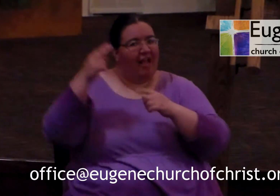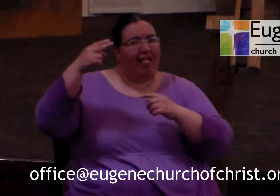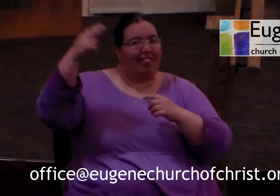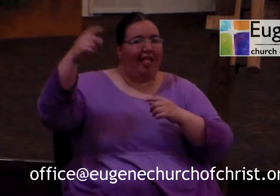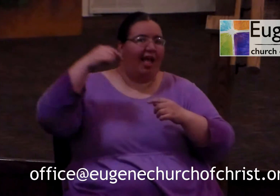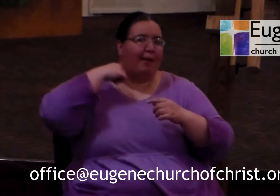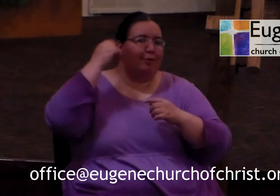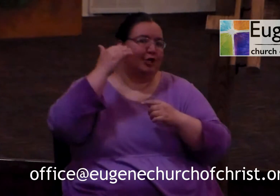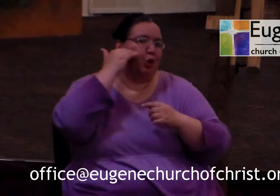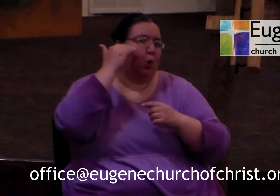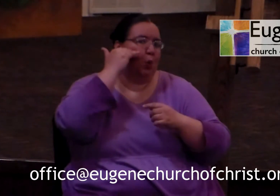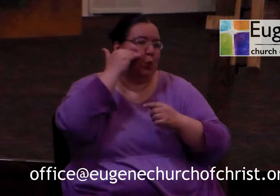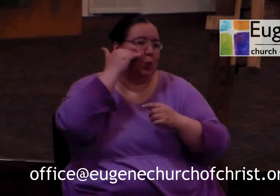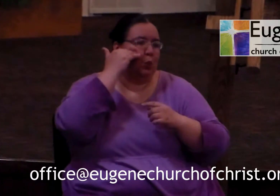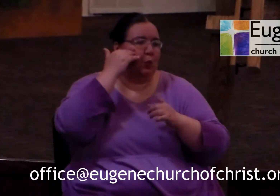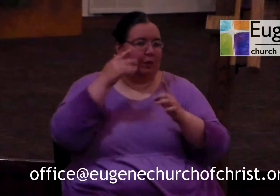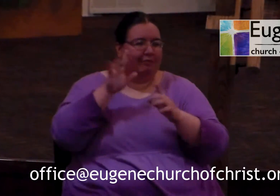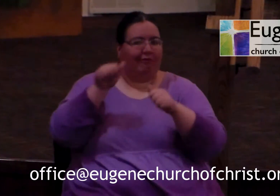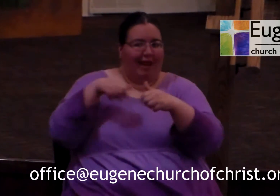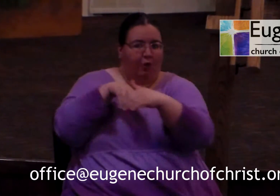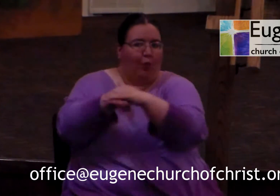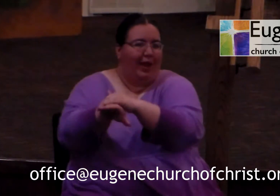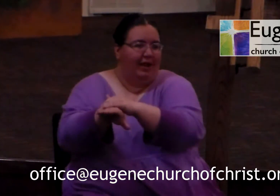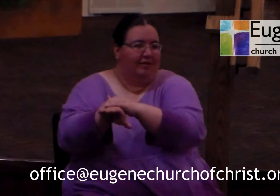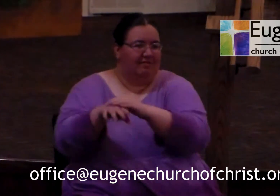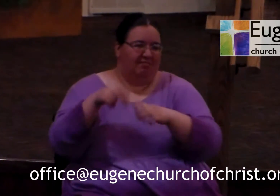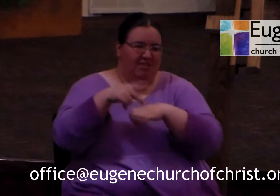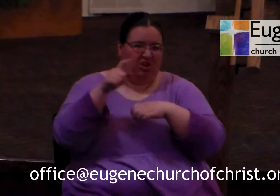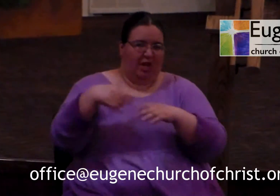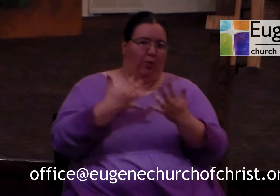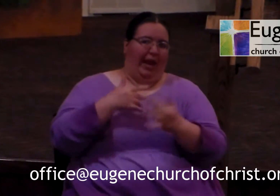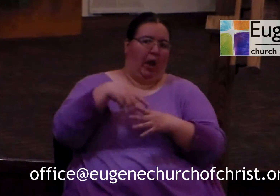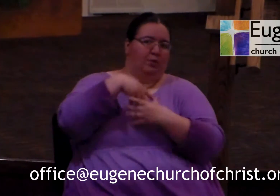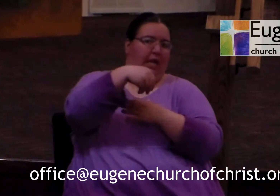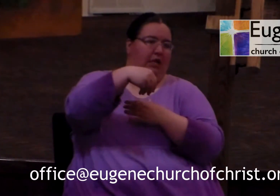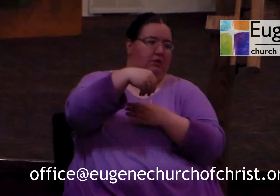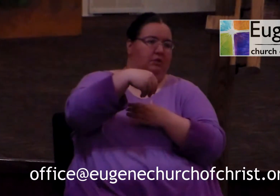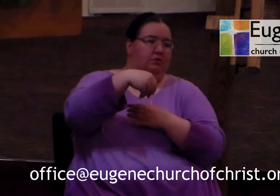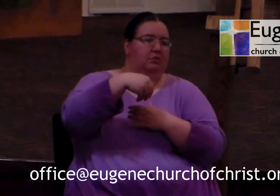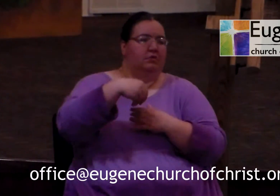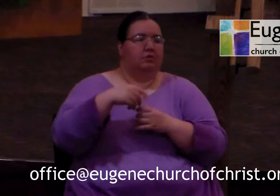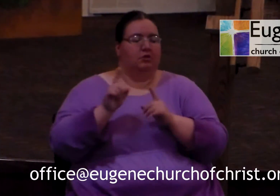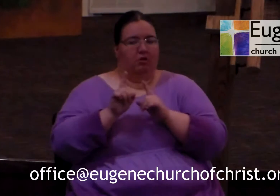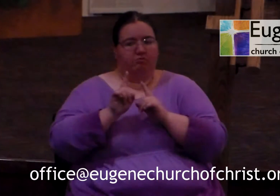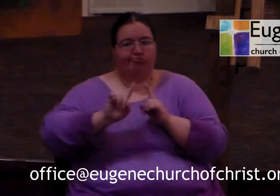Peter had to wait outside the door. The other disciple who was known to the high priest came back and spoke to the girl on duty